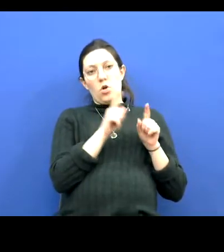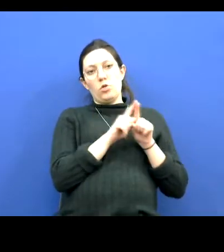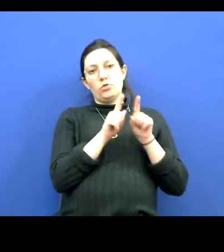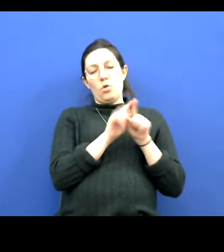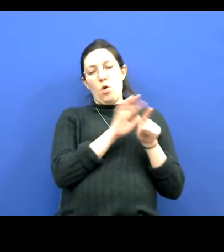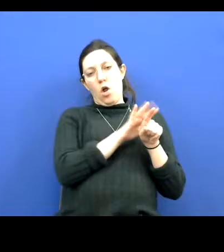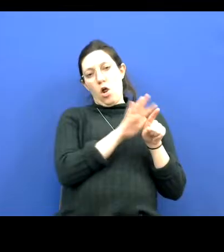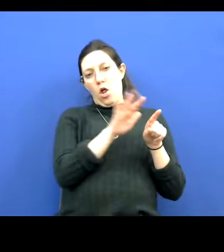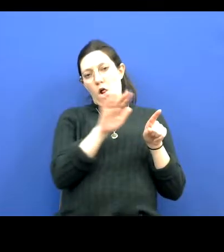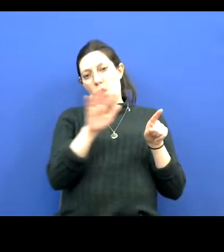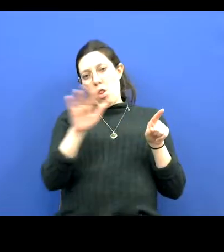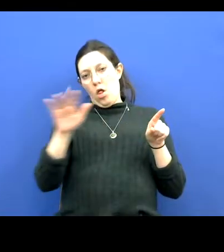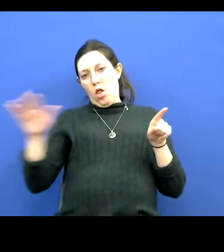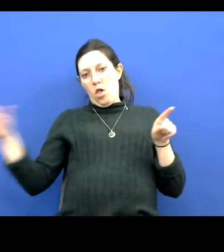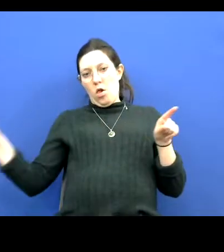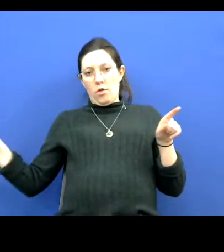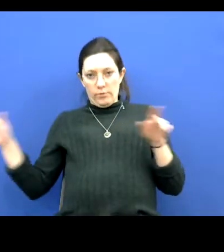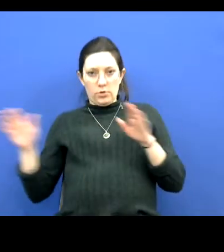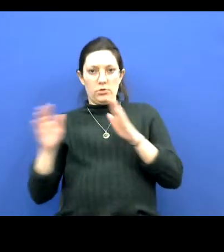town.